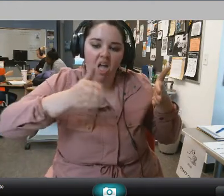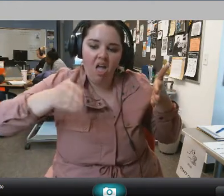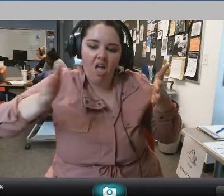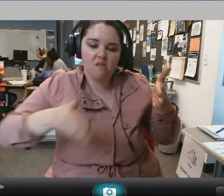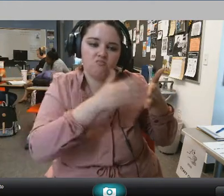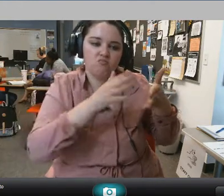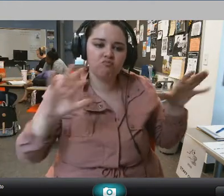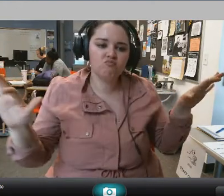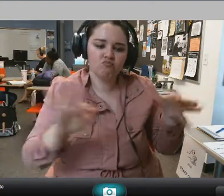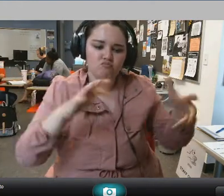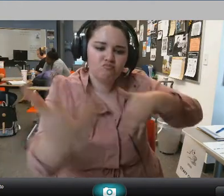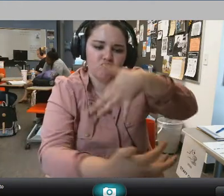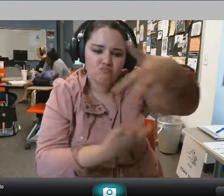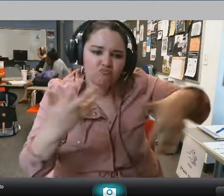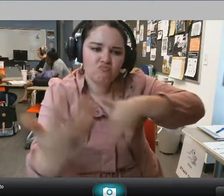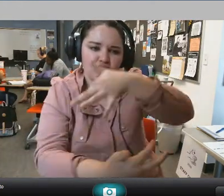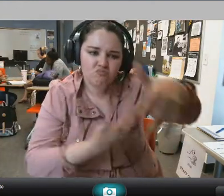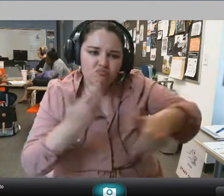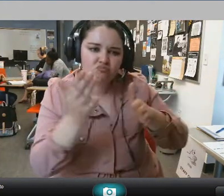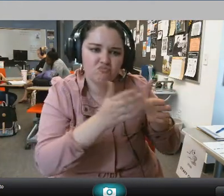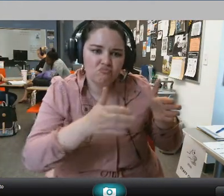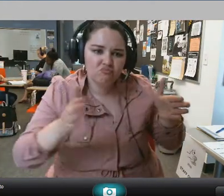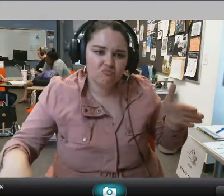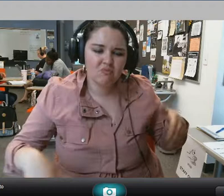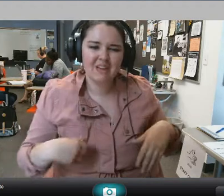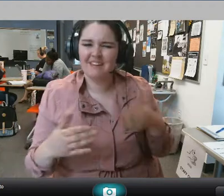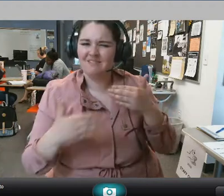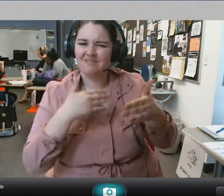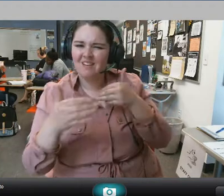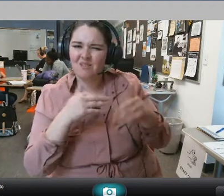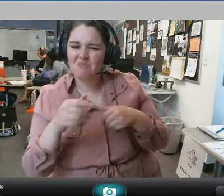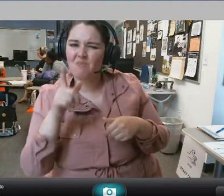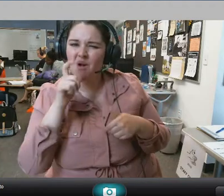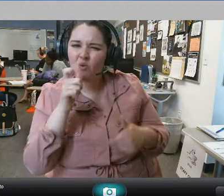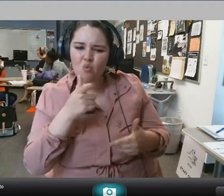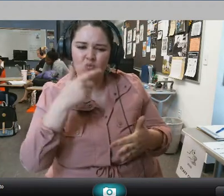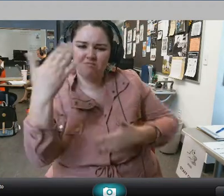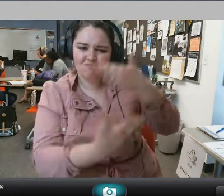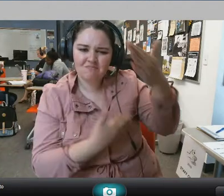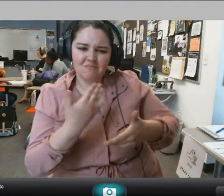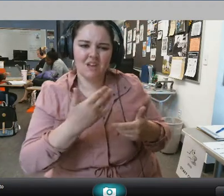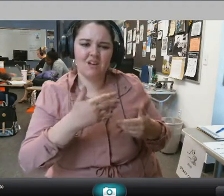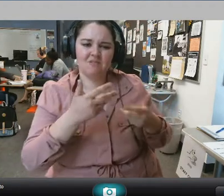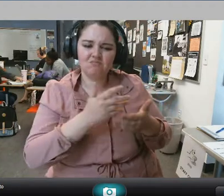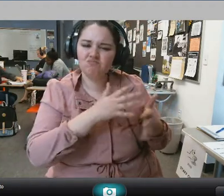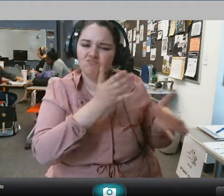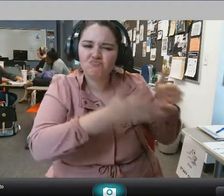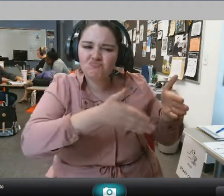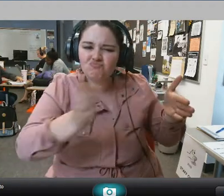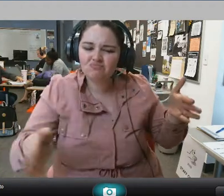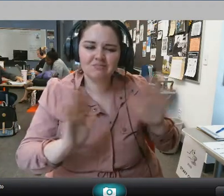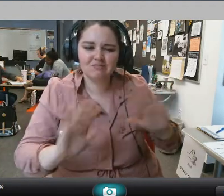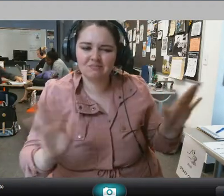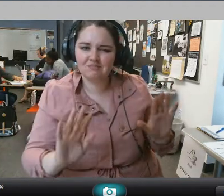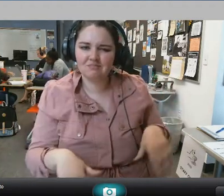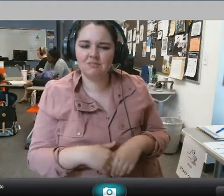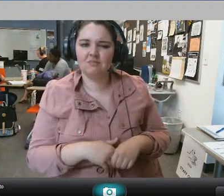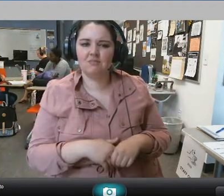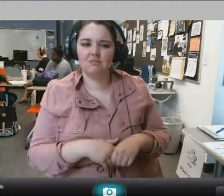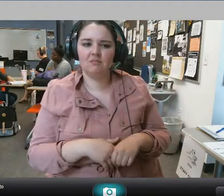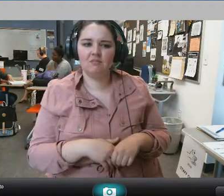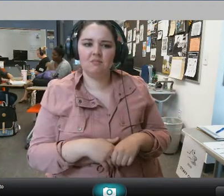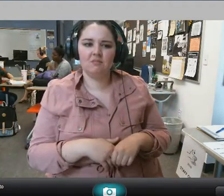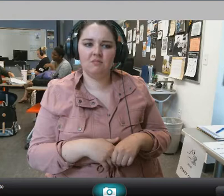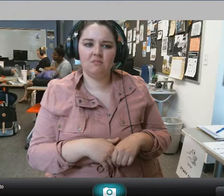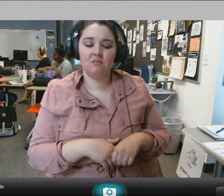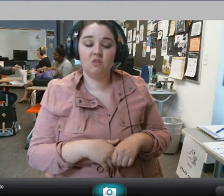that ever was in a ham could make any difference. There would come all the way back from Europe